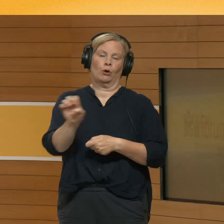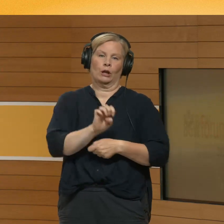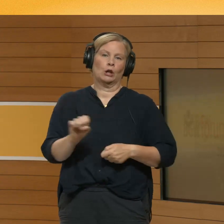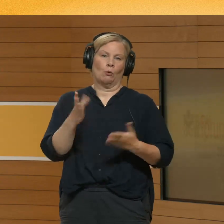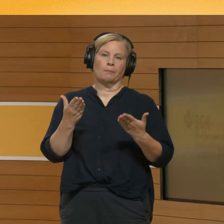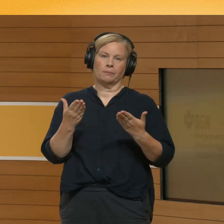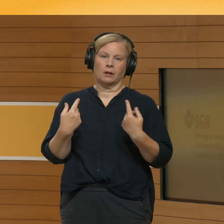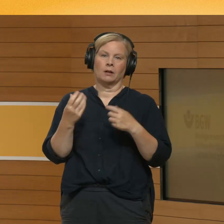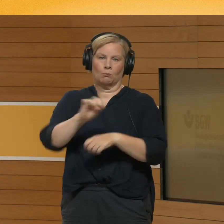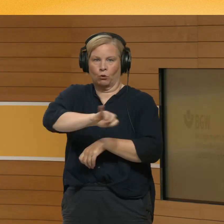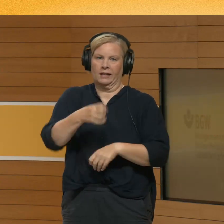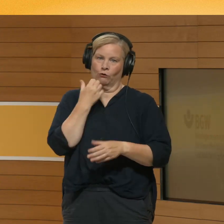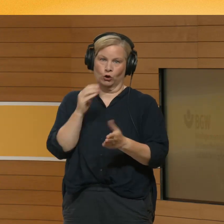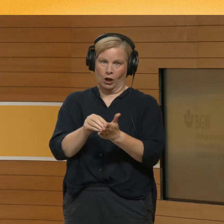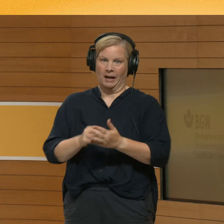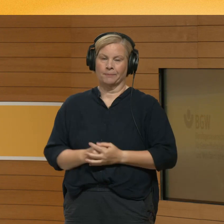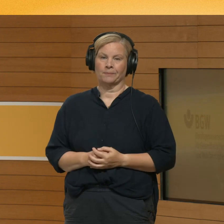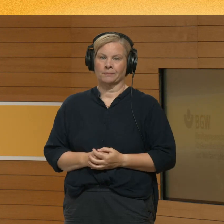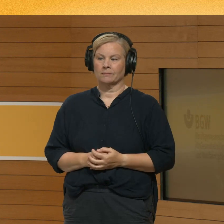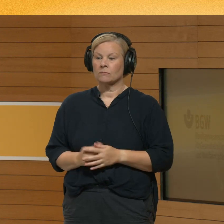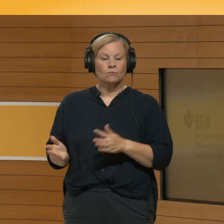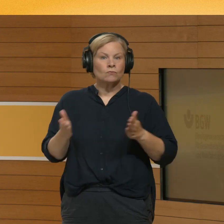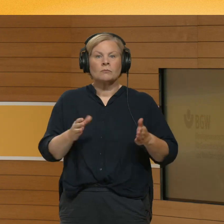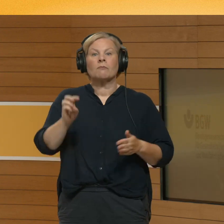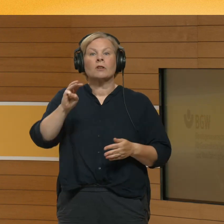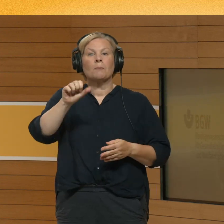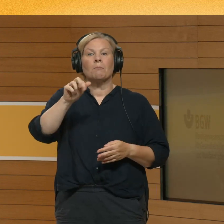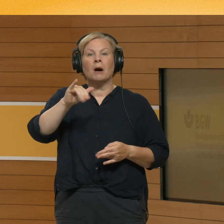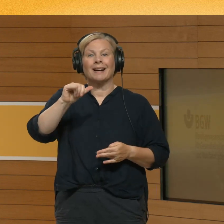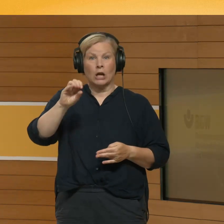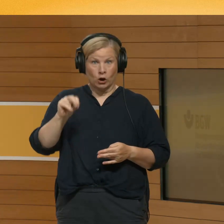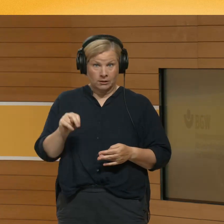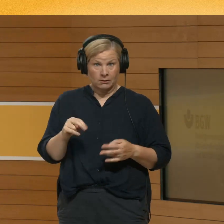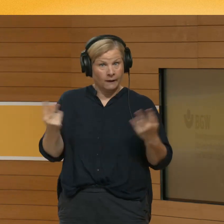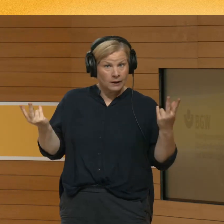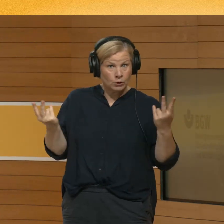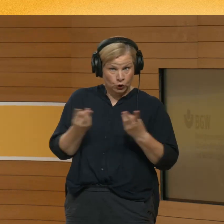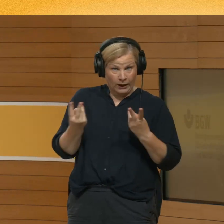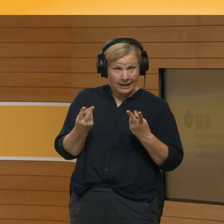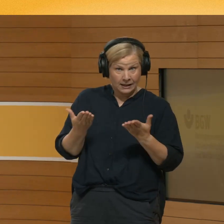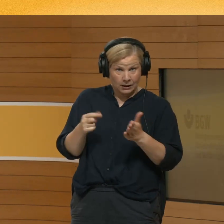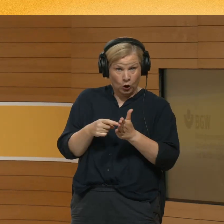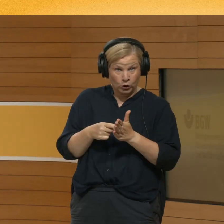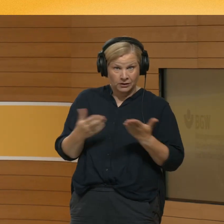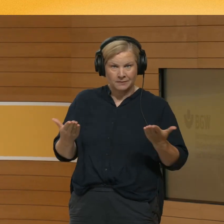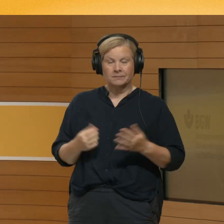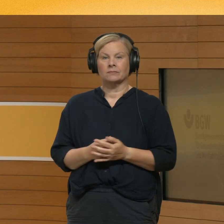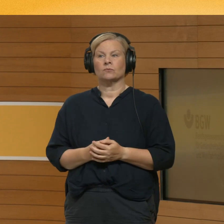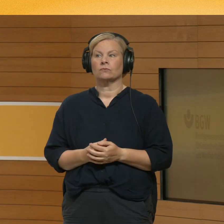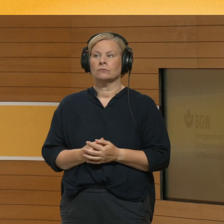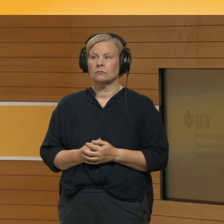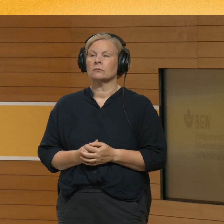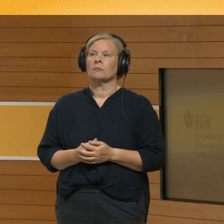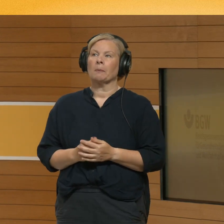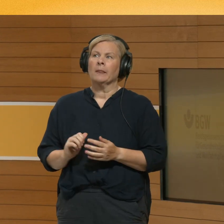What would you say, Marion? Was it similar or? Our main motivation was that we, as Bergmannstrost, took